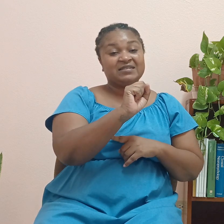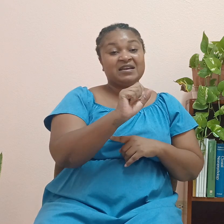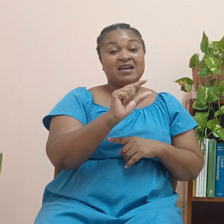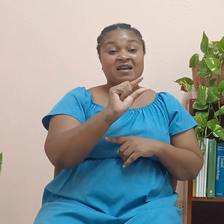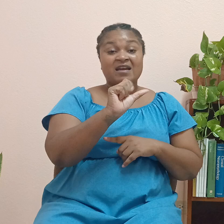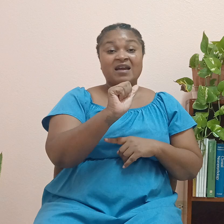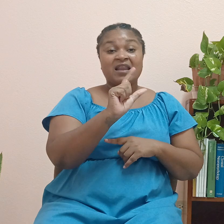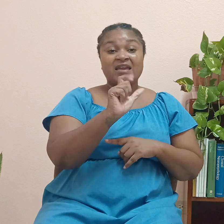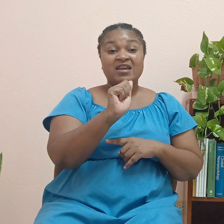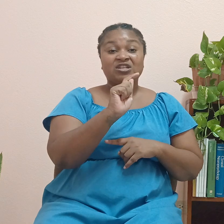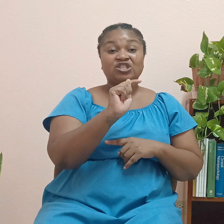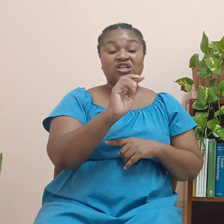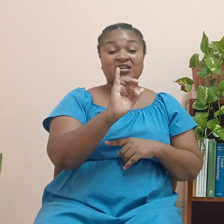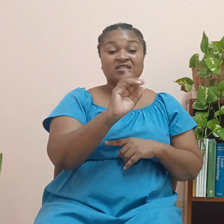Galatians,